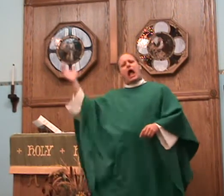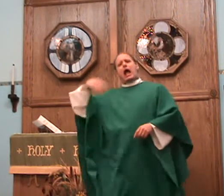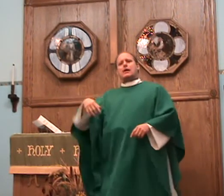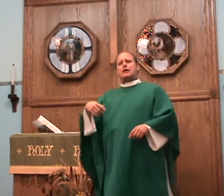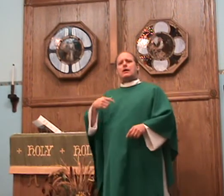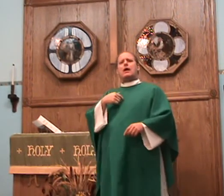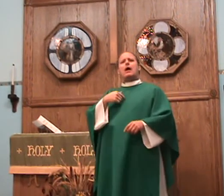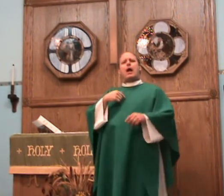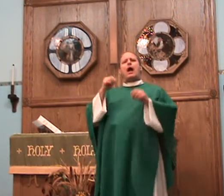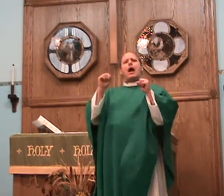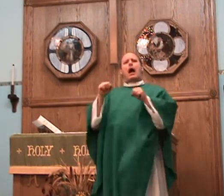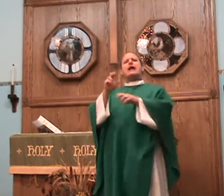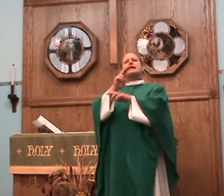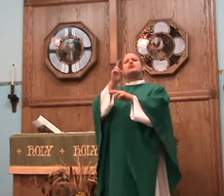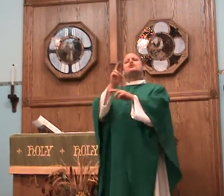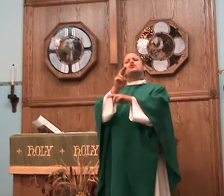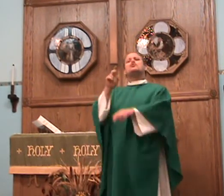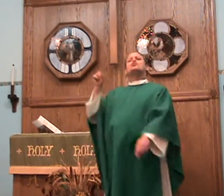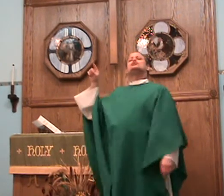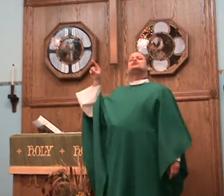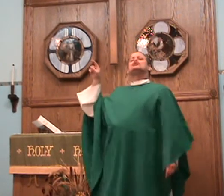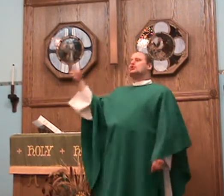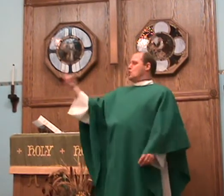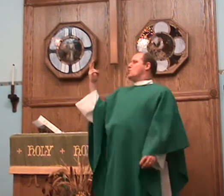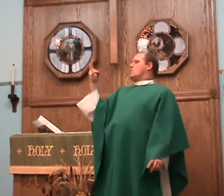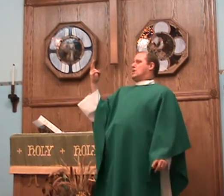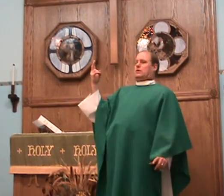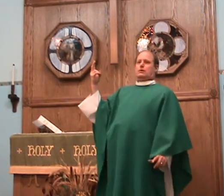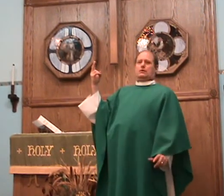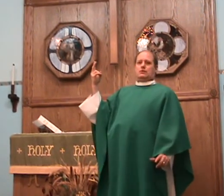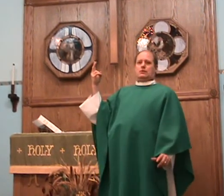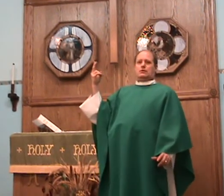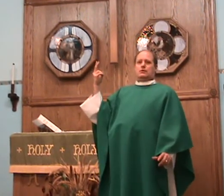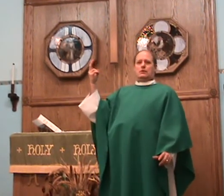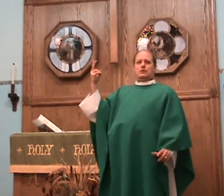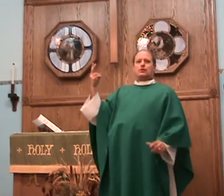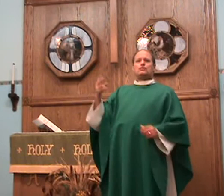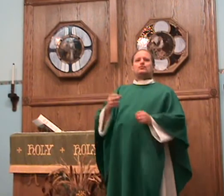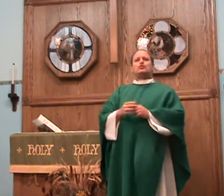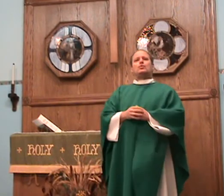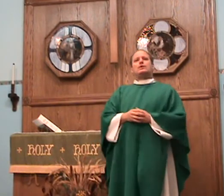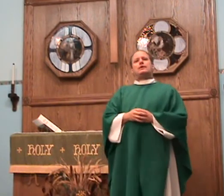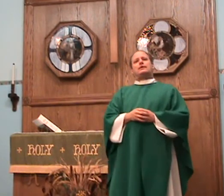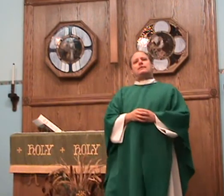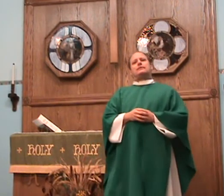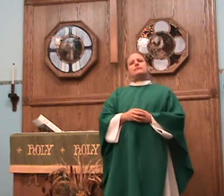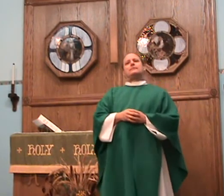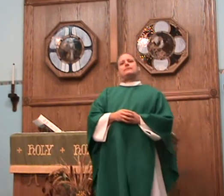on, I can use you. You too.